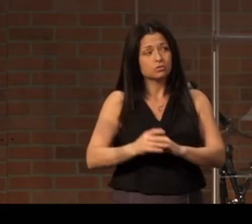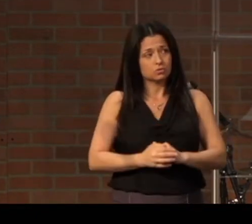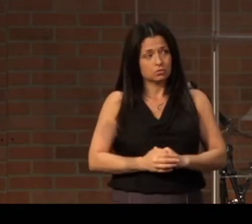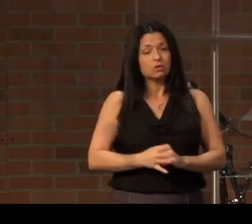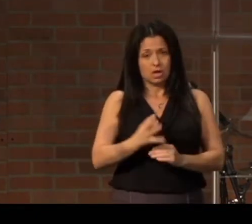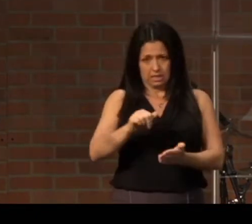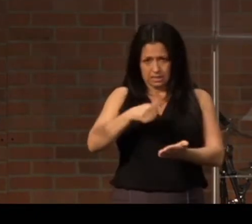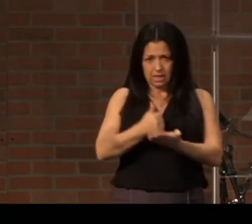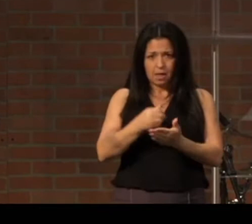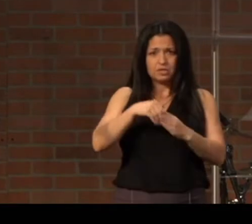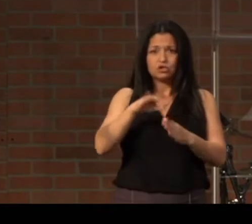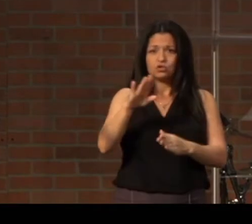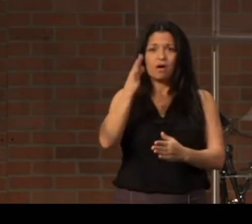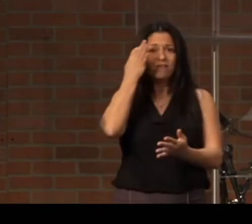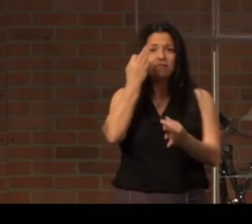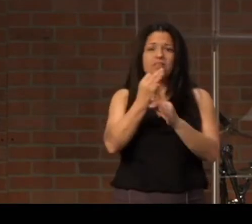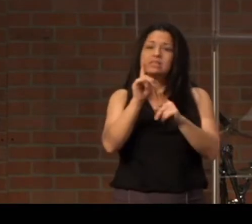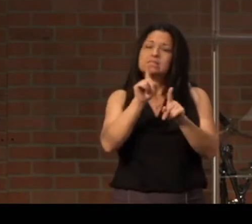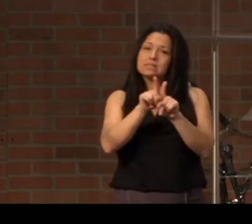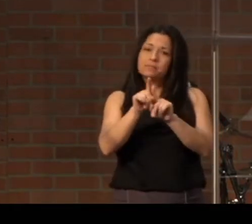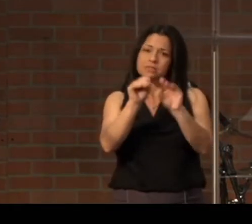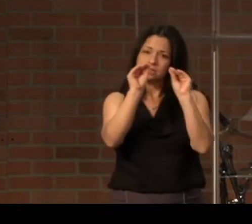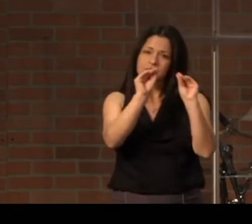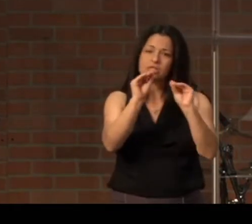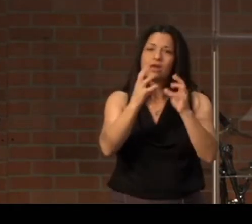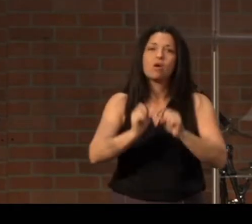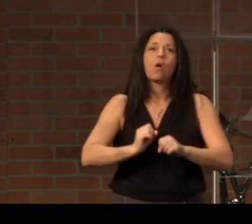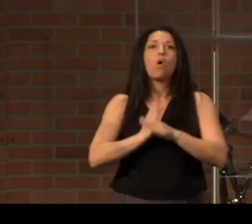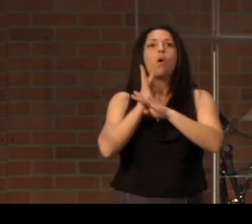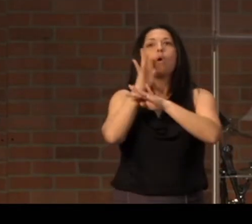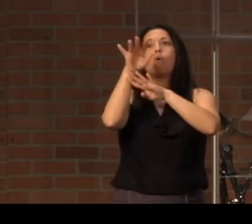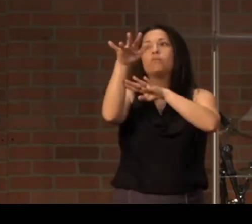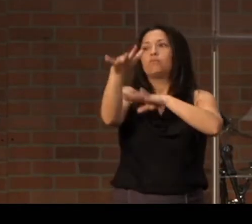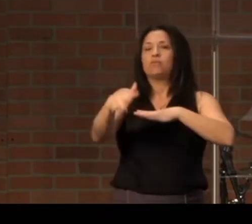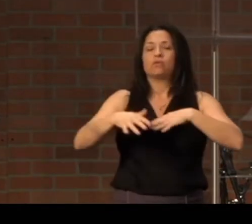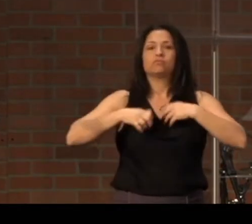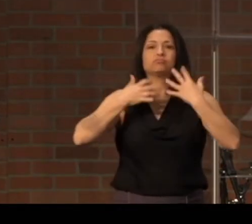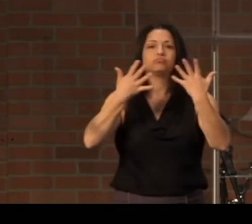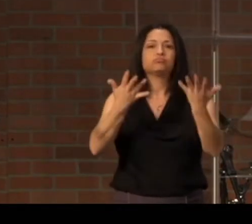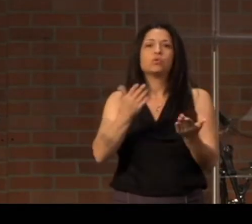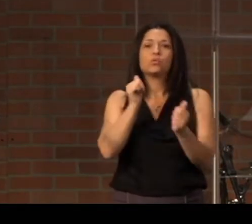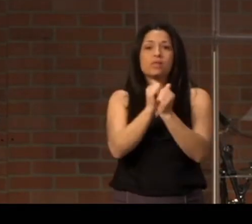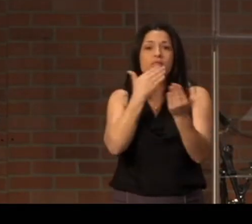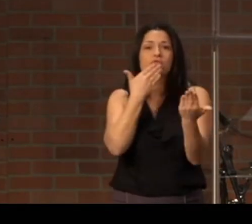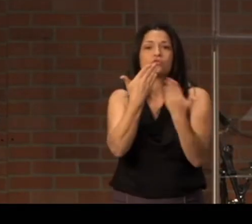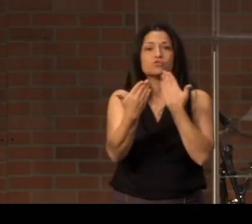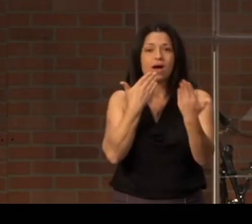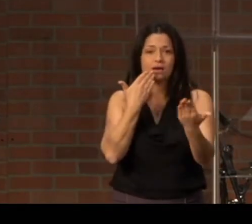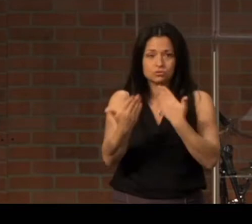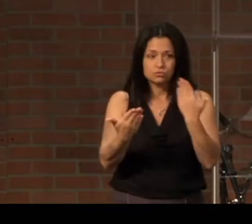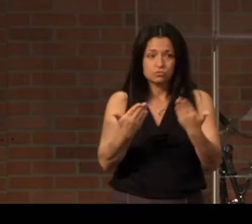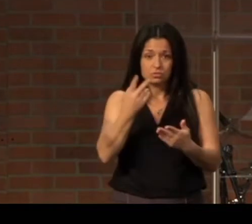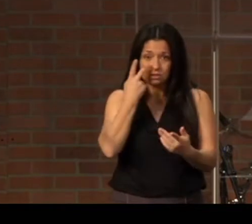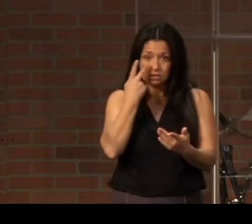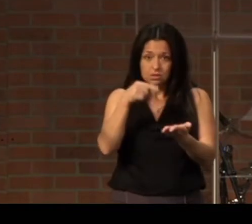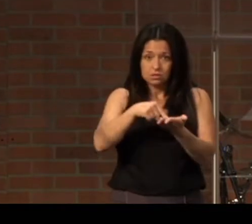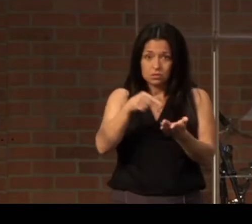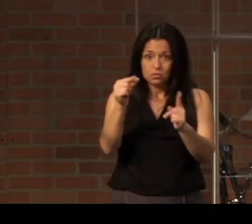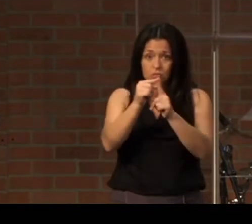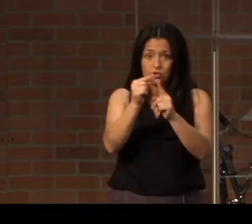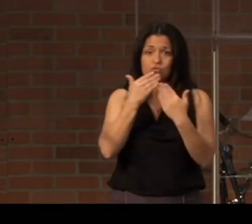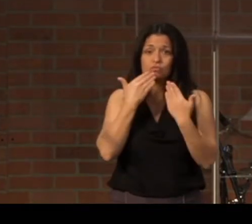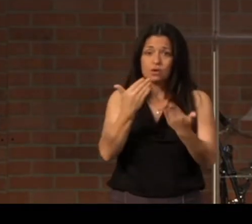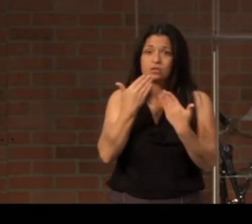established in your faith just as you were instructed and overflowing with gratitude. See the word gratitude? The Greek word there